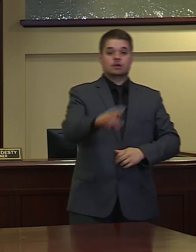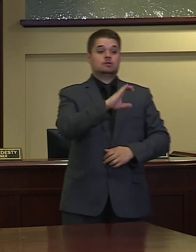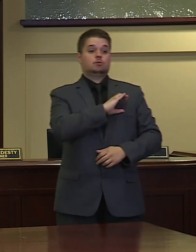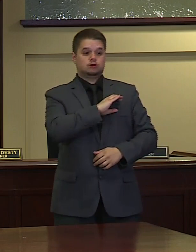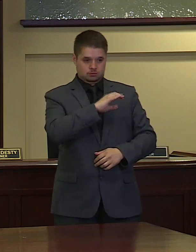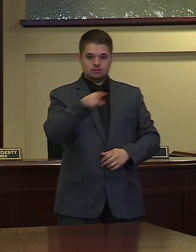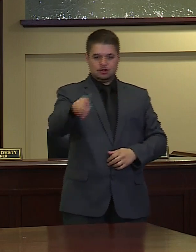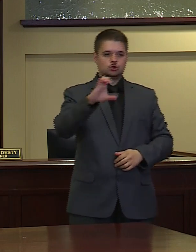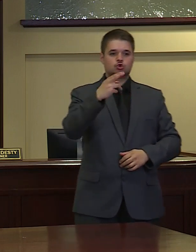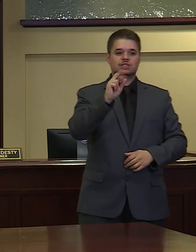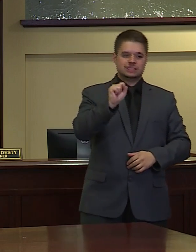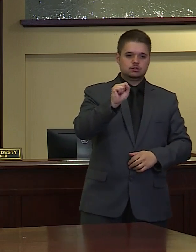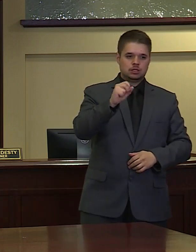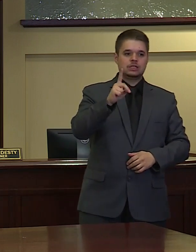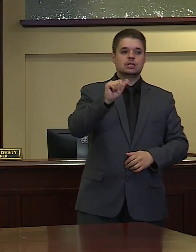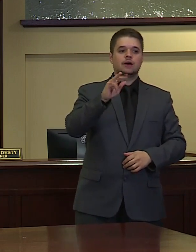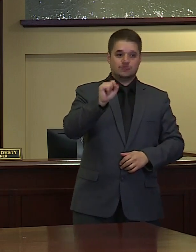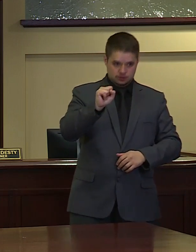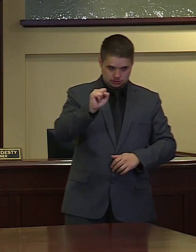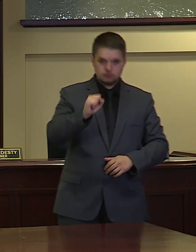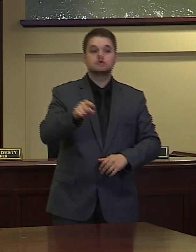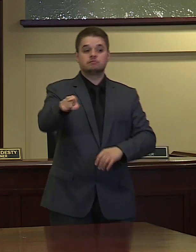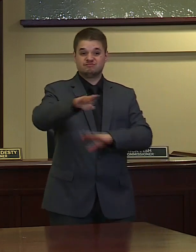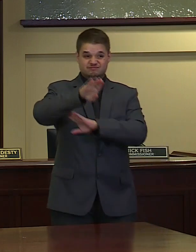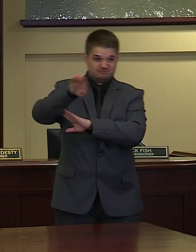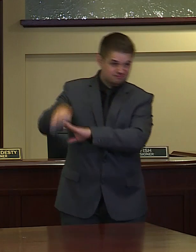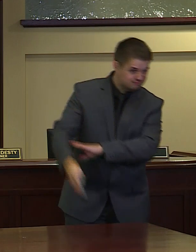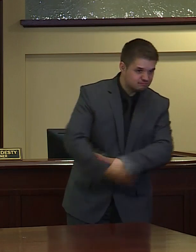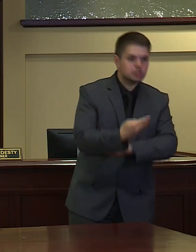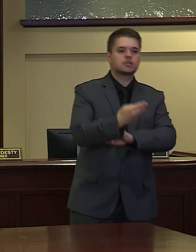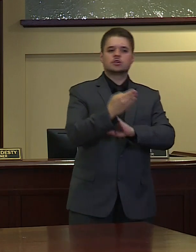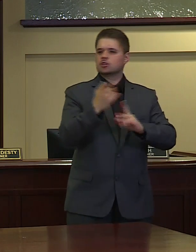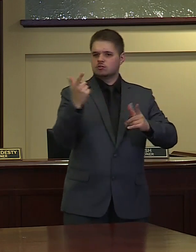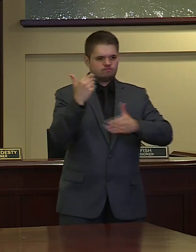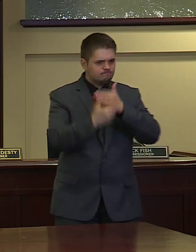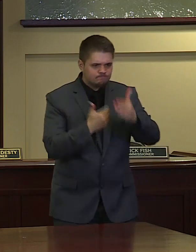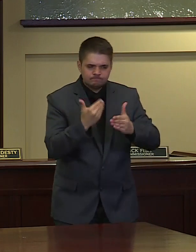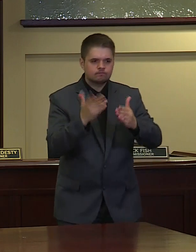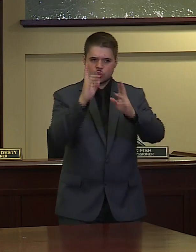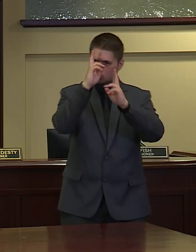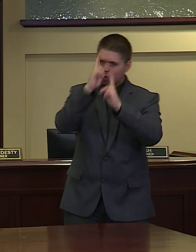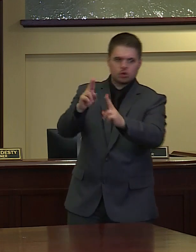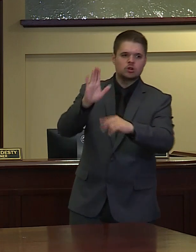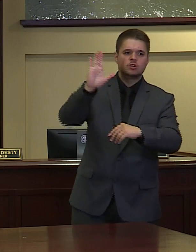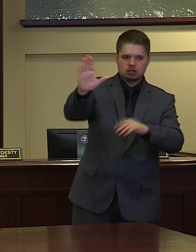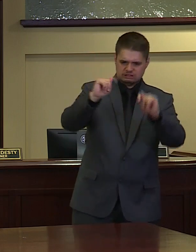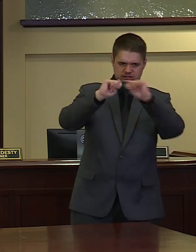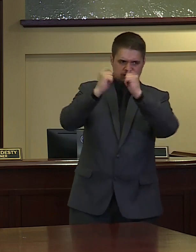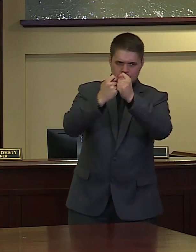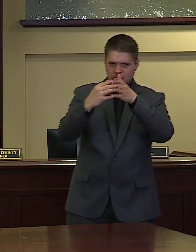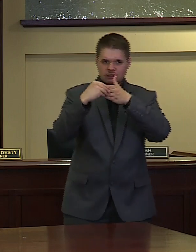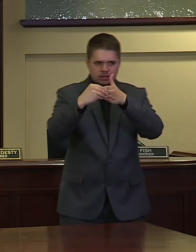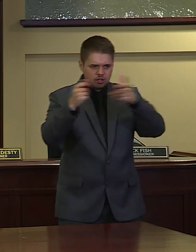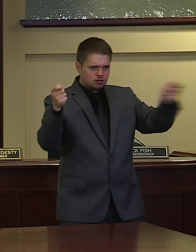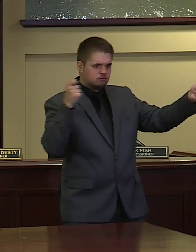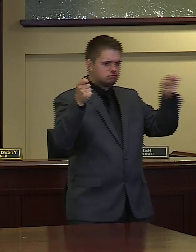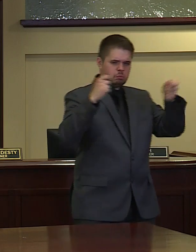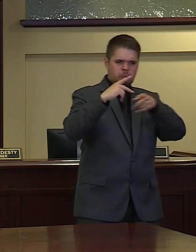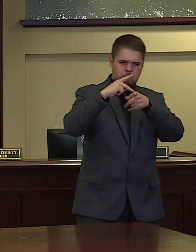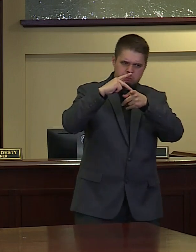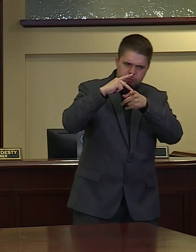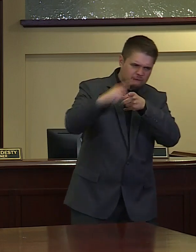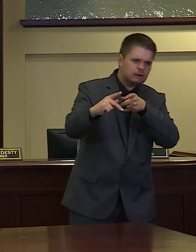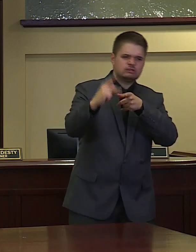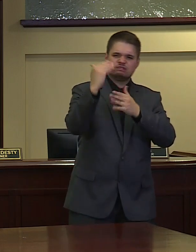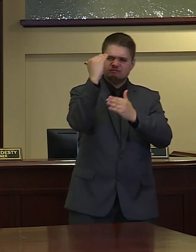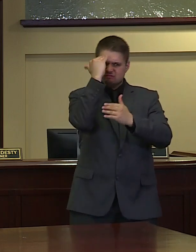morning. I have always had the highest confidence in the command team for the Portland Police Bureau. Their leadership, along with the professional and courageous acts